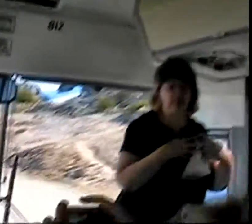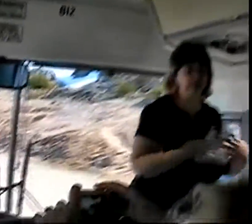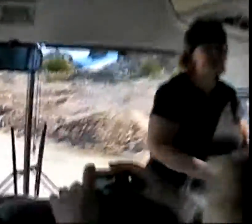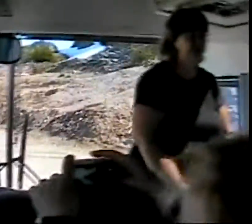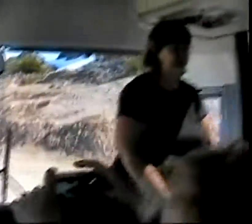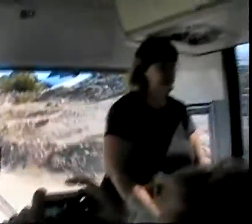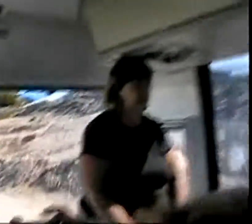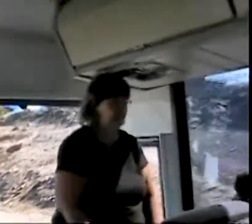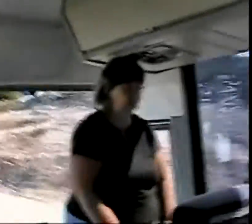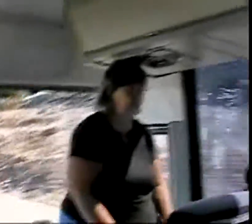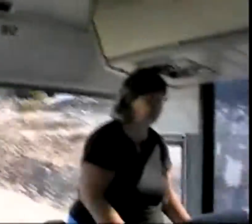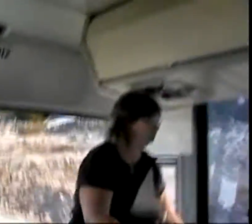Alrighty then.